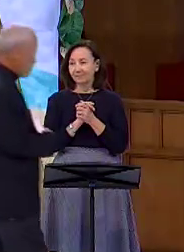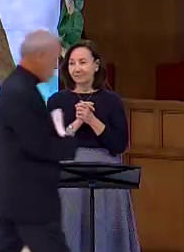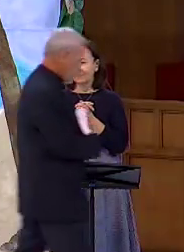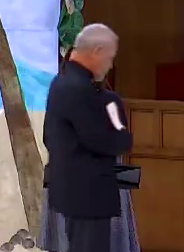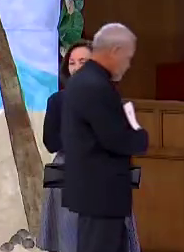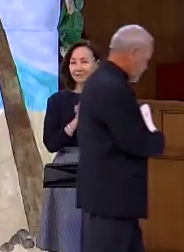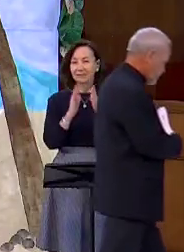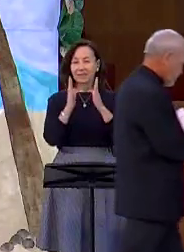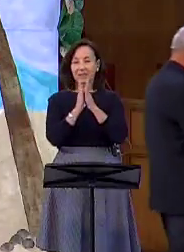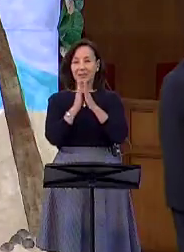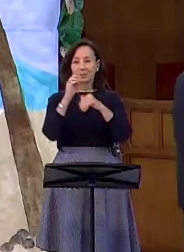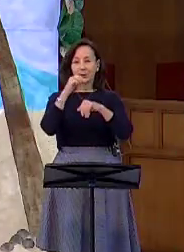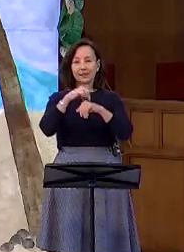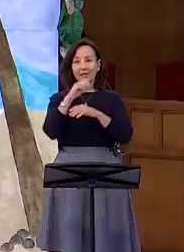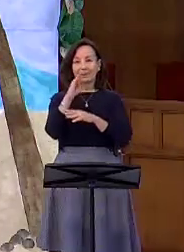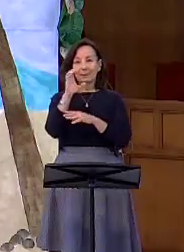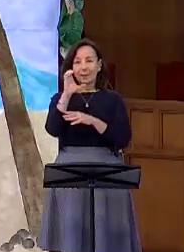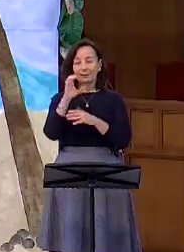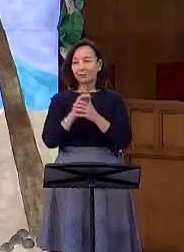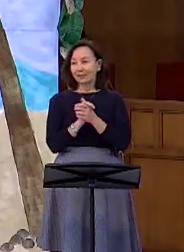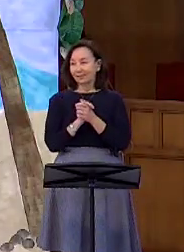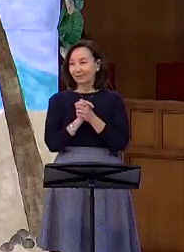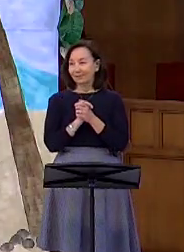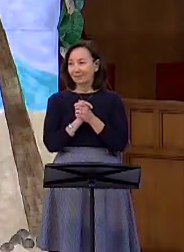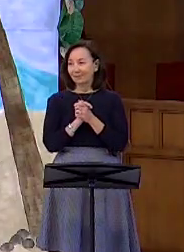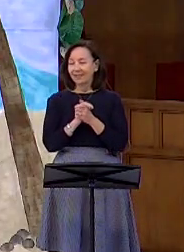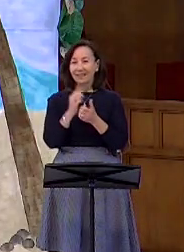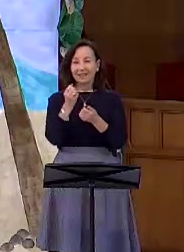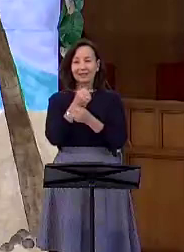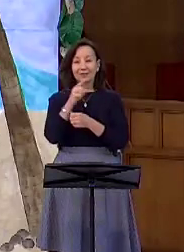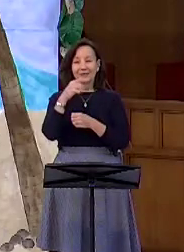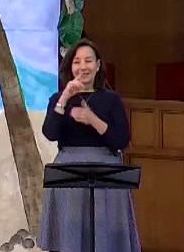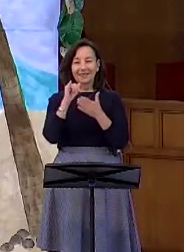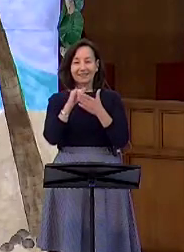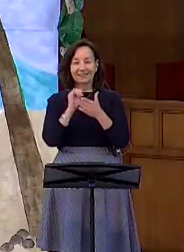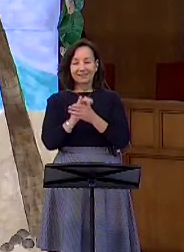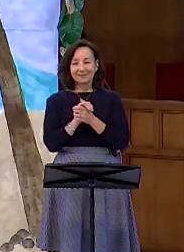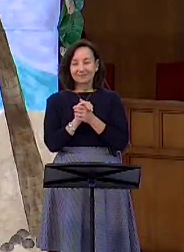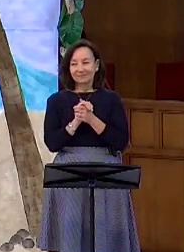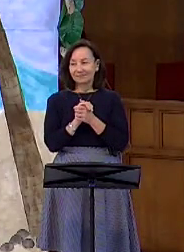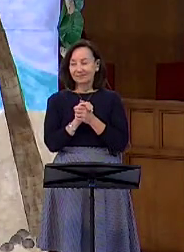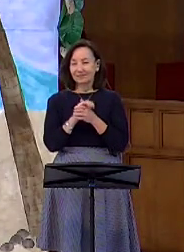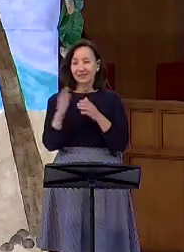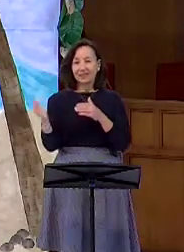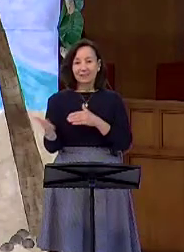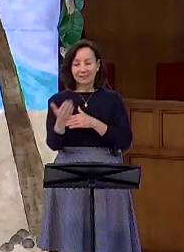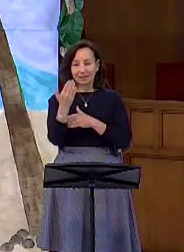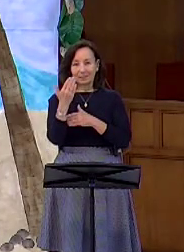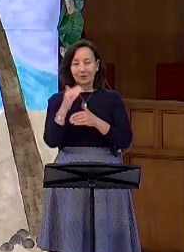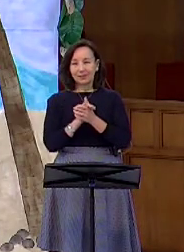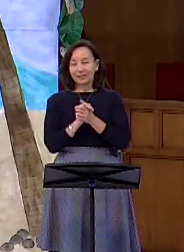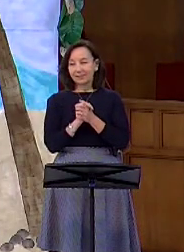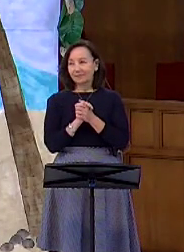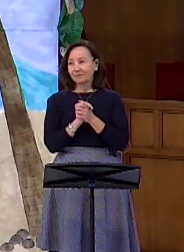It's prayer time at Bear Creek. I love saying that. This morning, you